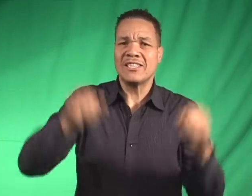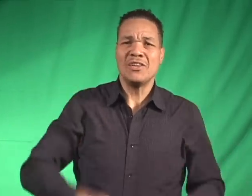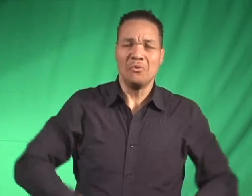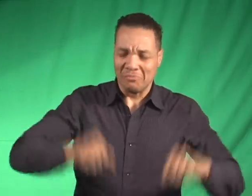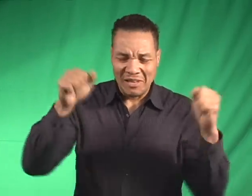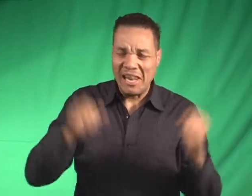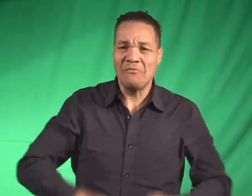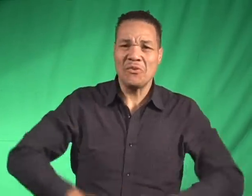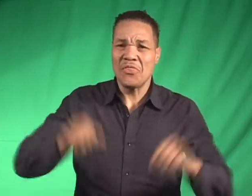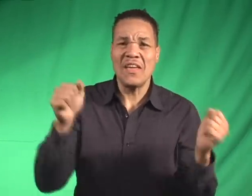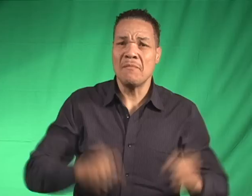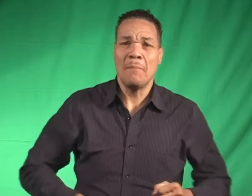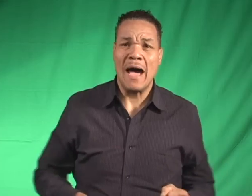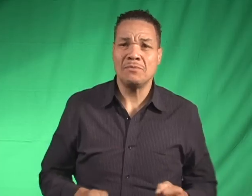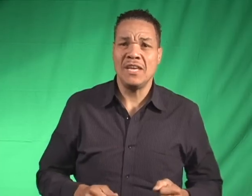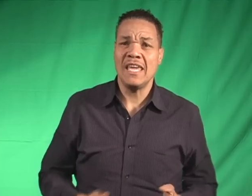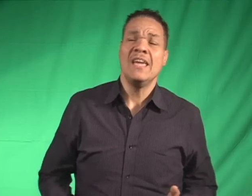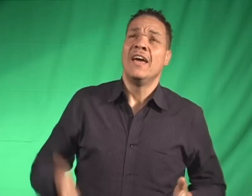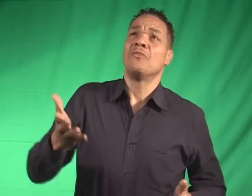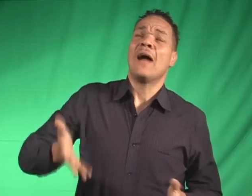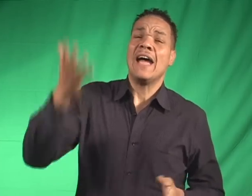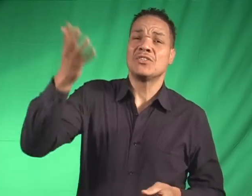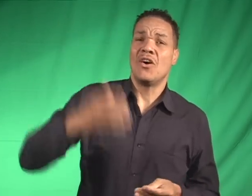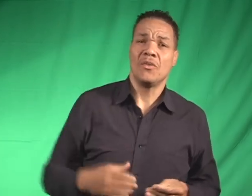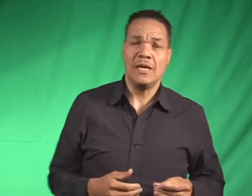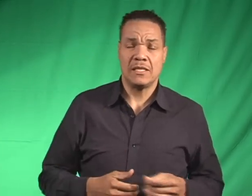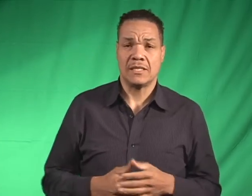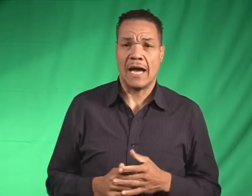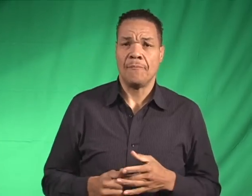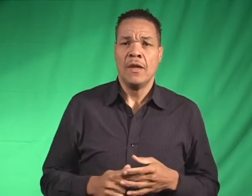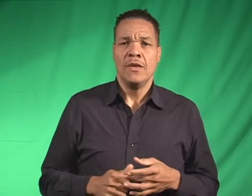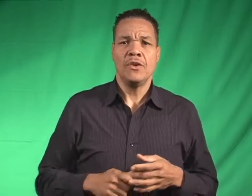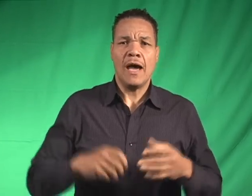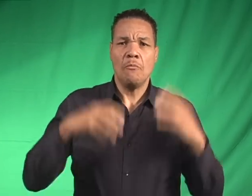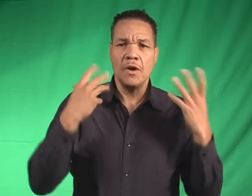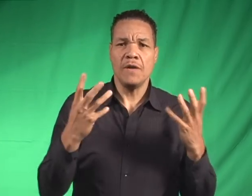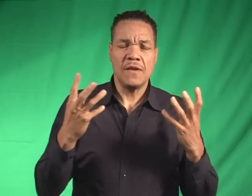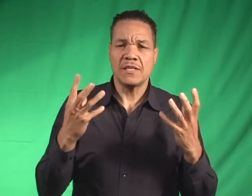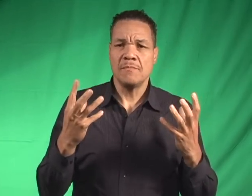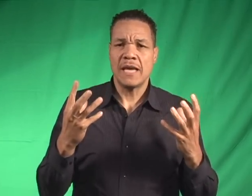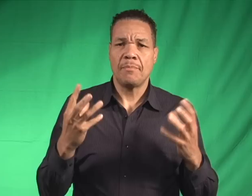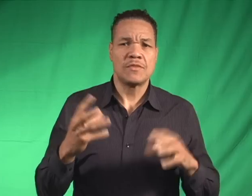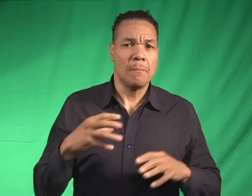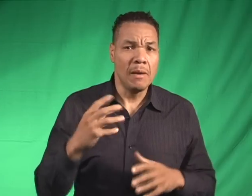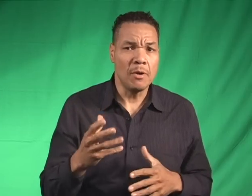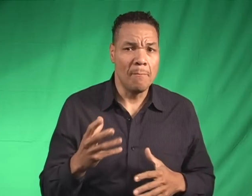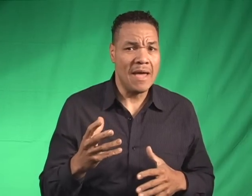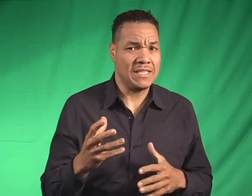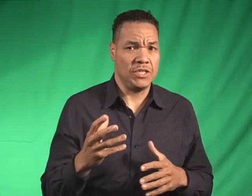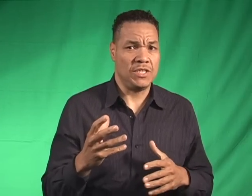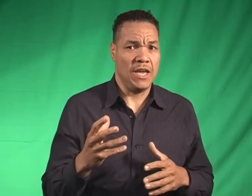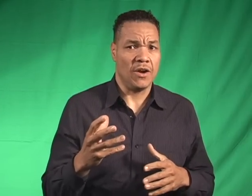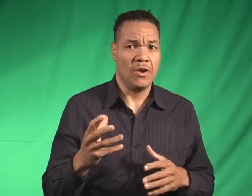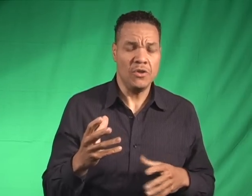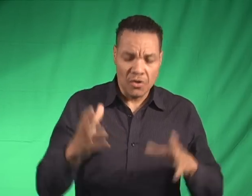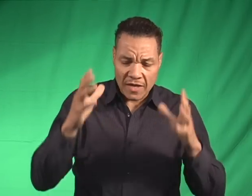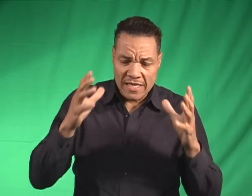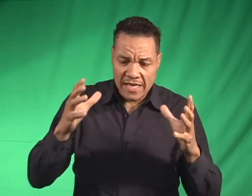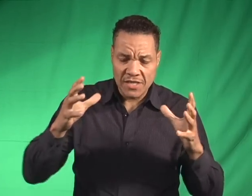little lever thingamabob jiggy and rise all the way to the top. You know, I'm wondering if there's some type of subliminal message there. You know, the contestants